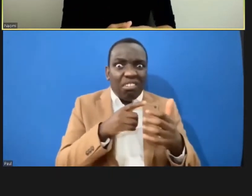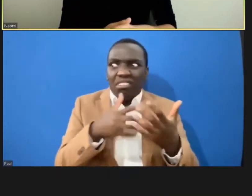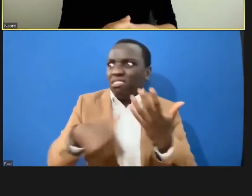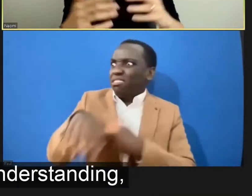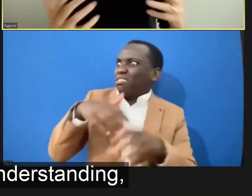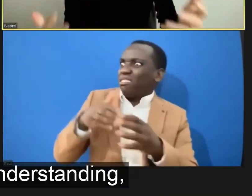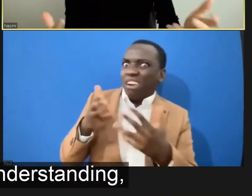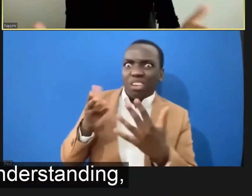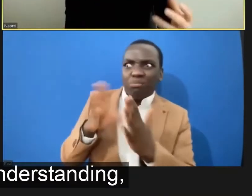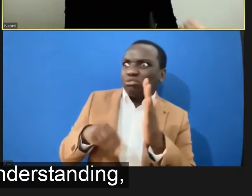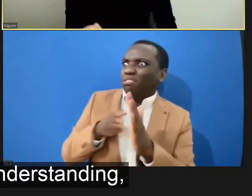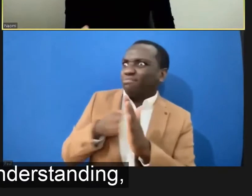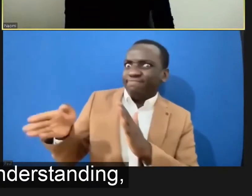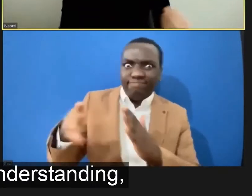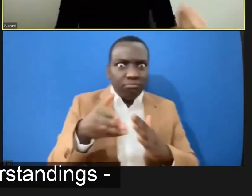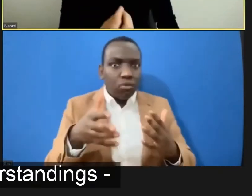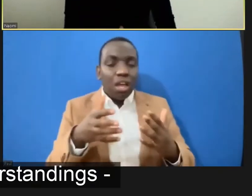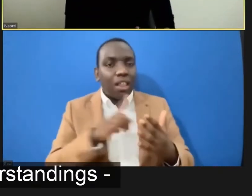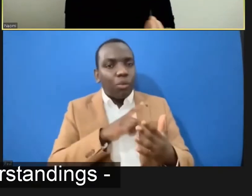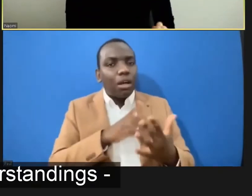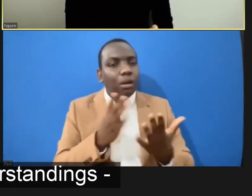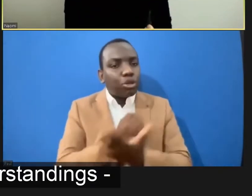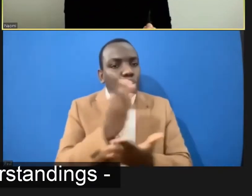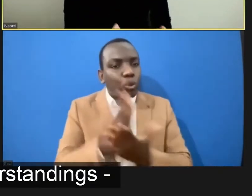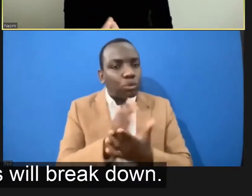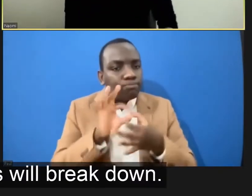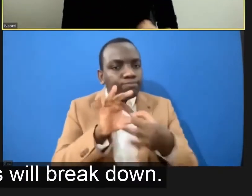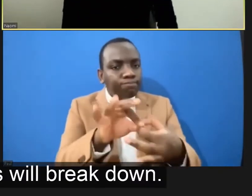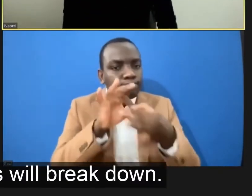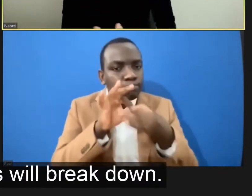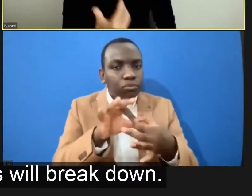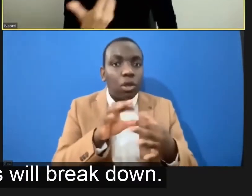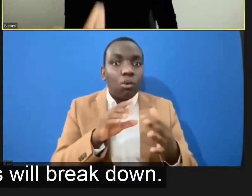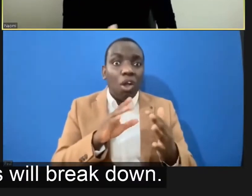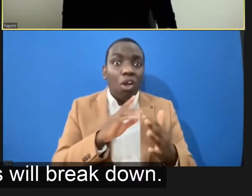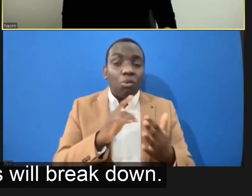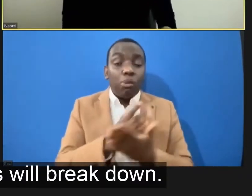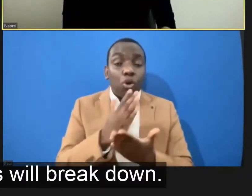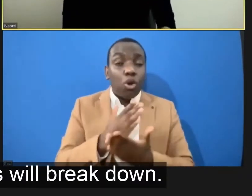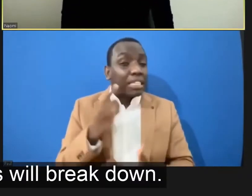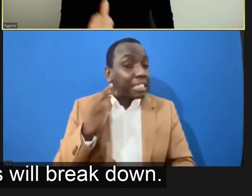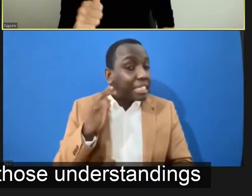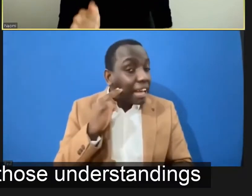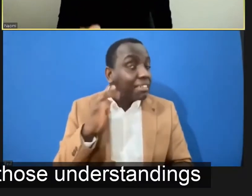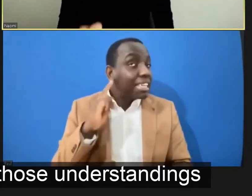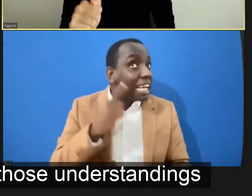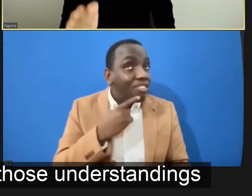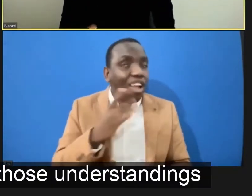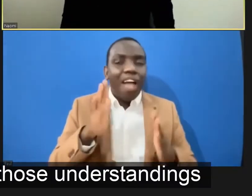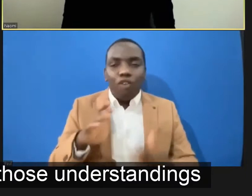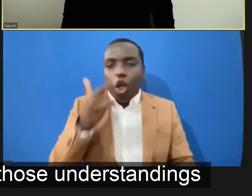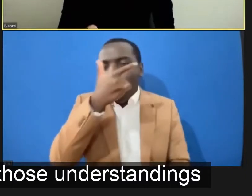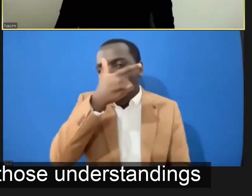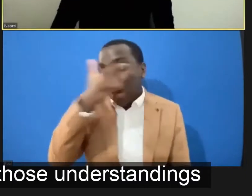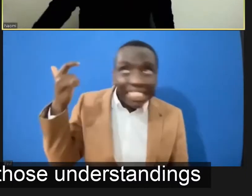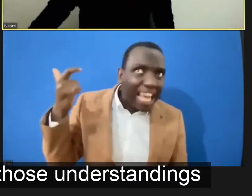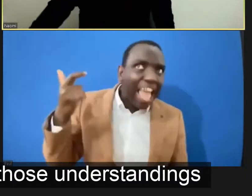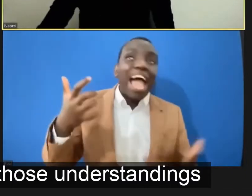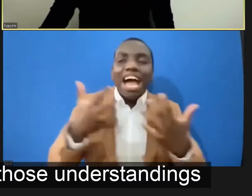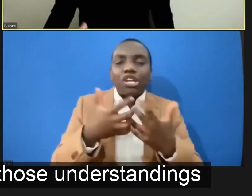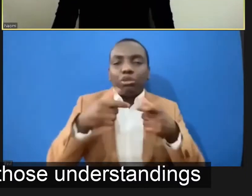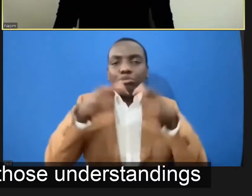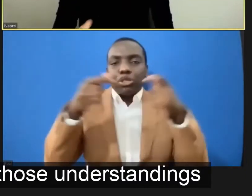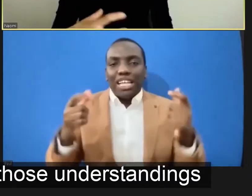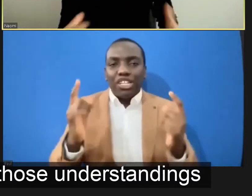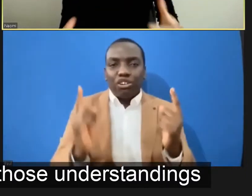If there is incorrect understanding, if there are misunderstandings, things won't work, things will break down. So it is crucial that there are